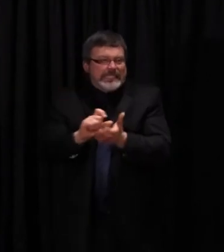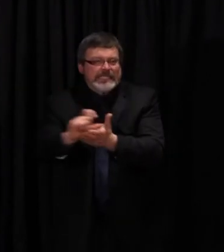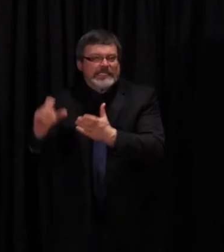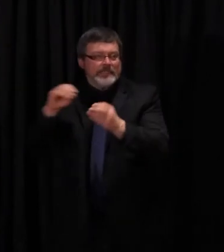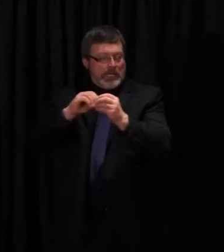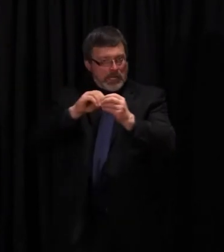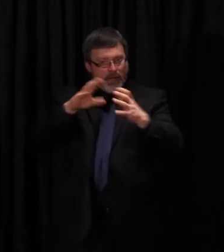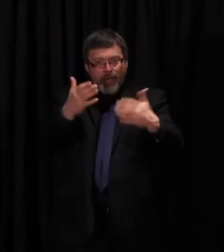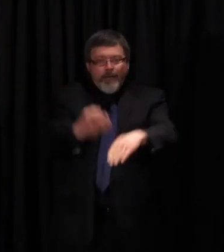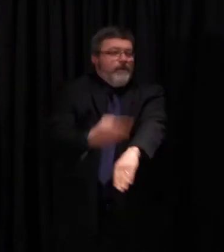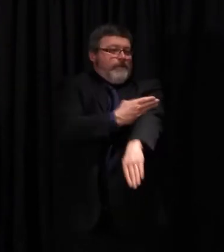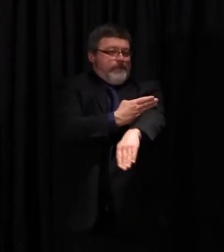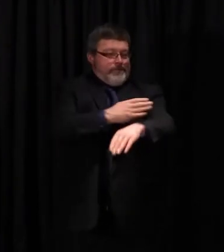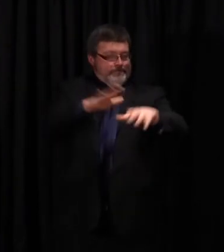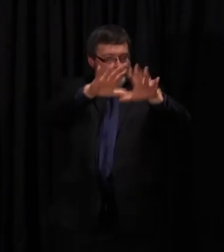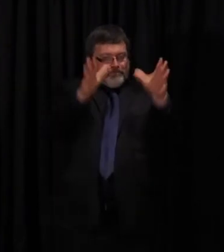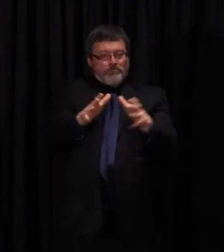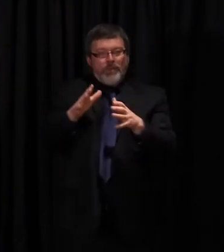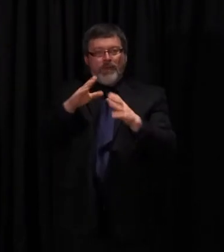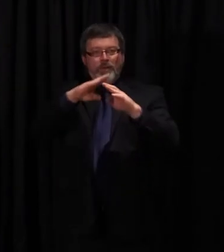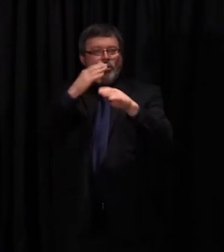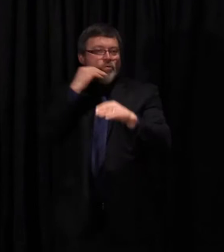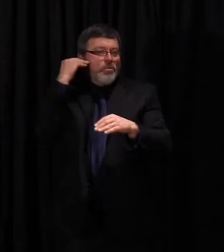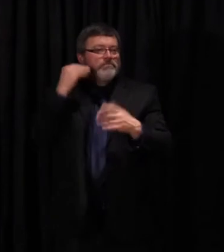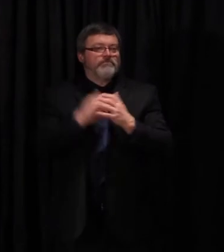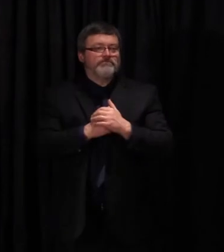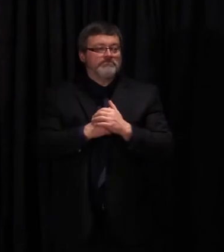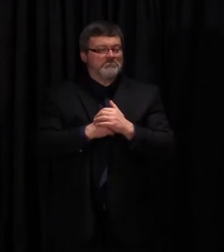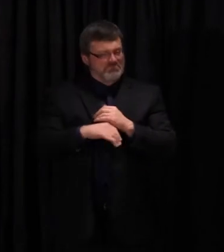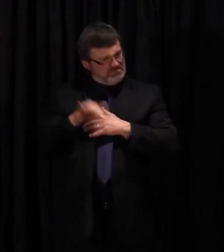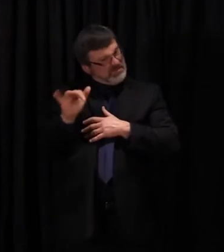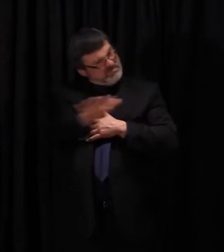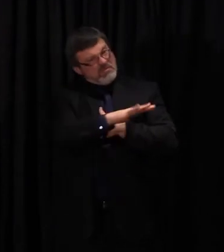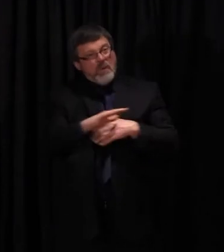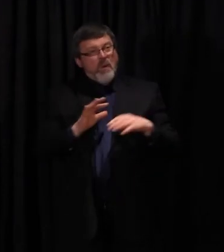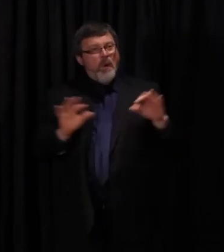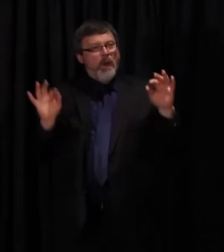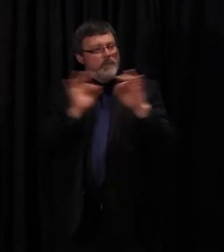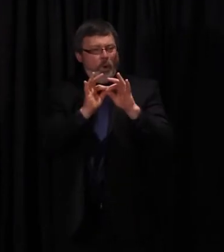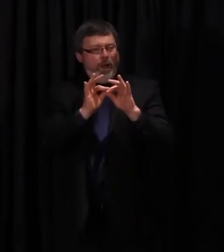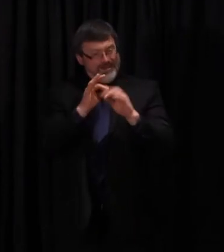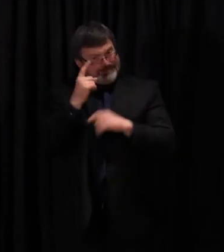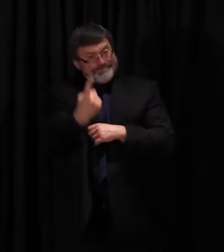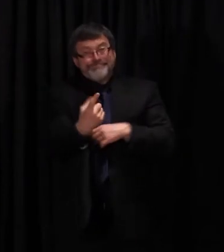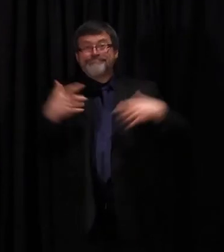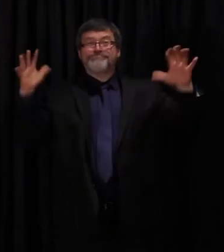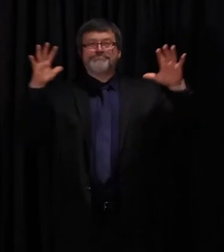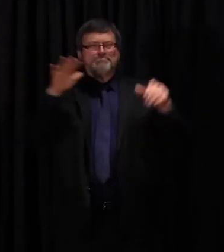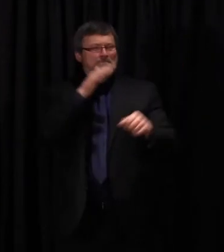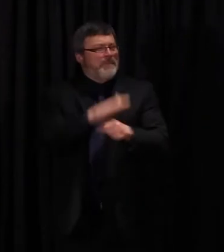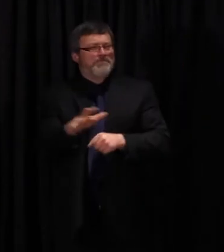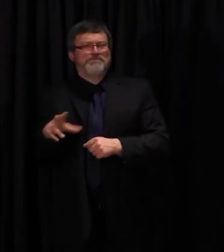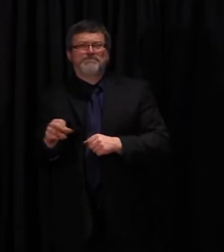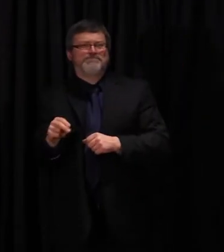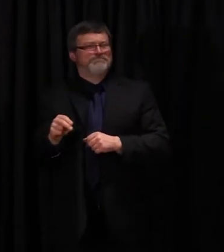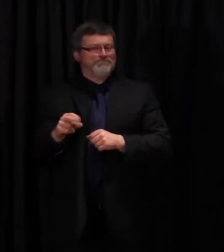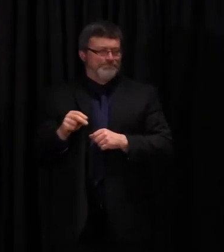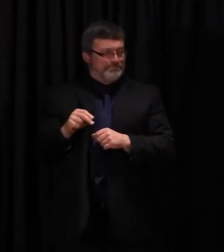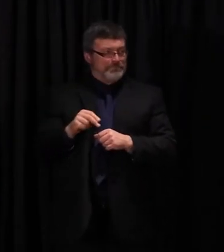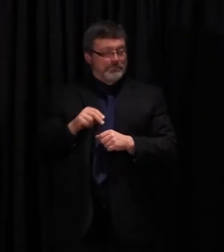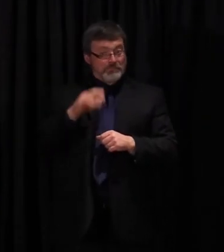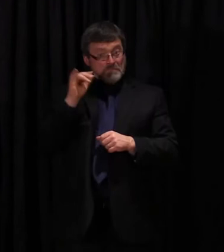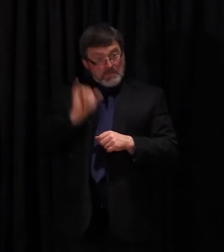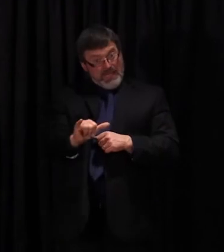Now, this is important, but it's not enough. And it doesn't really get at the heart of the